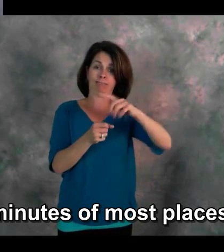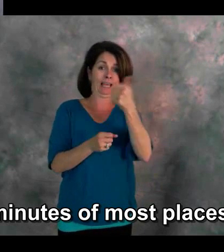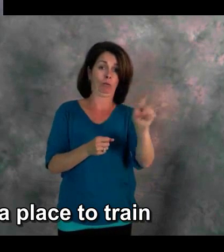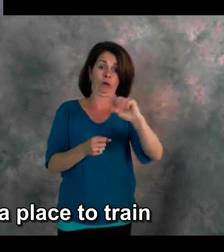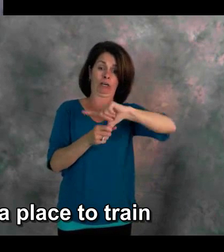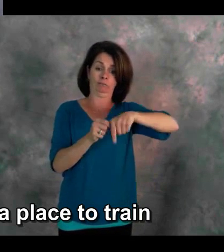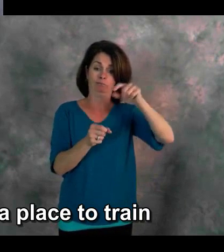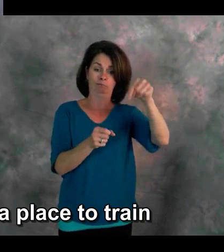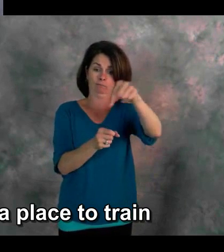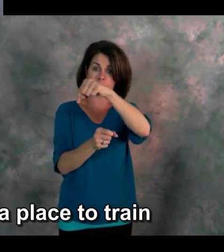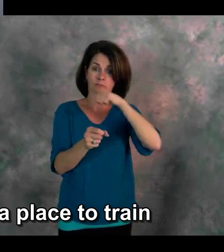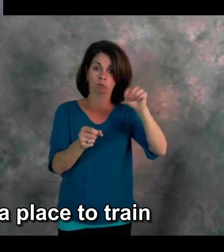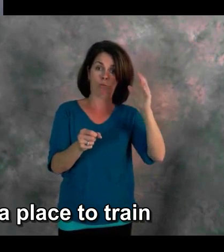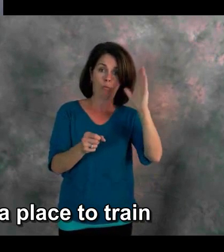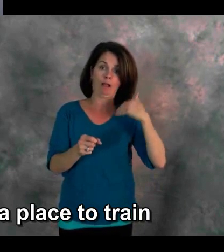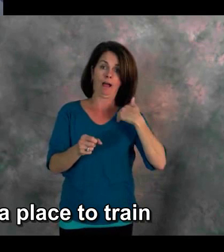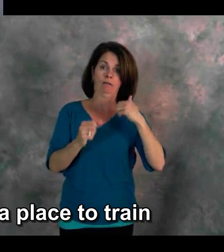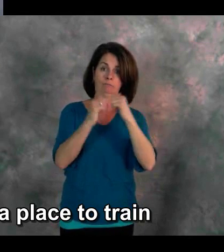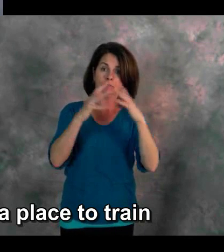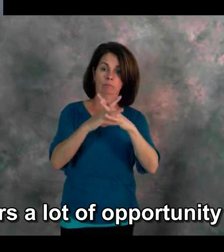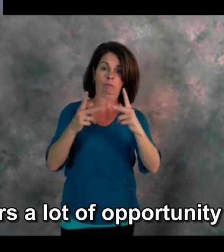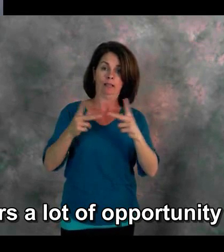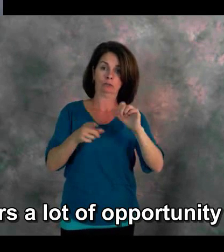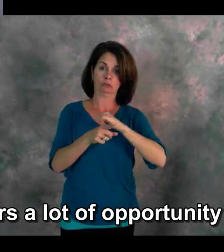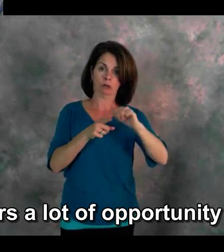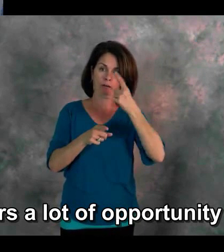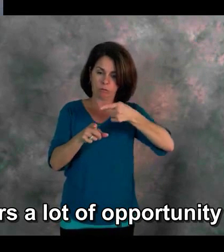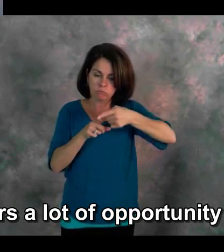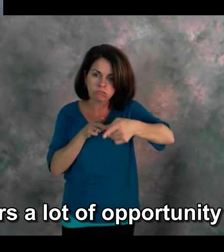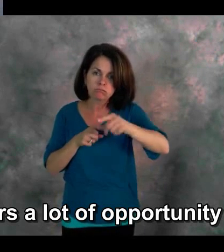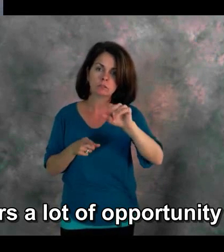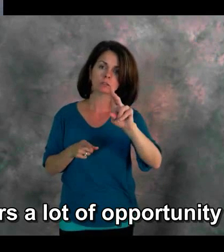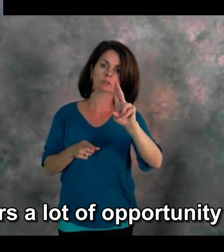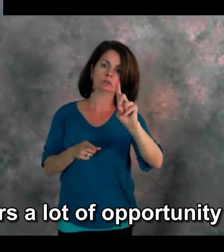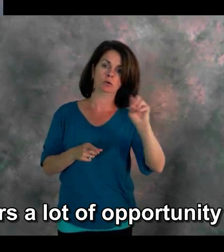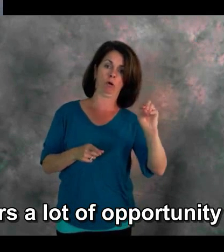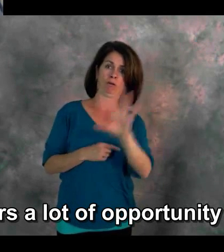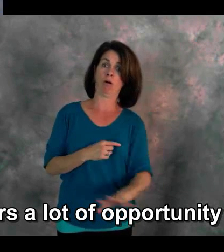most places, there's going to be a place to train in the sport of judo.